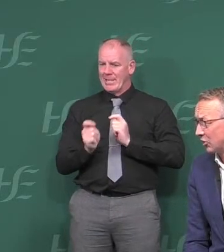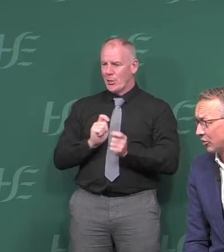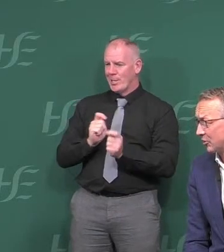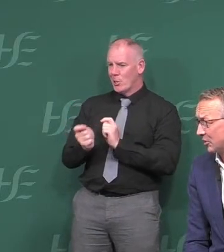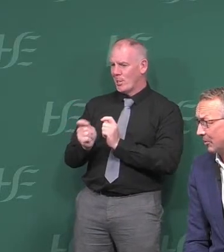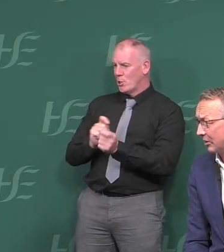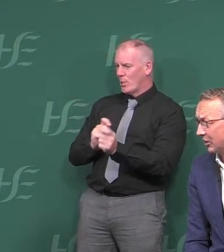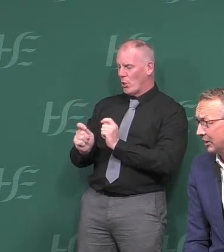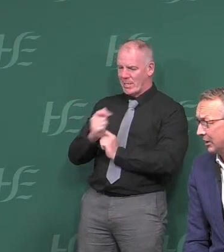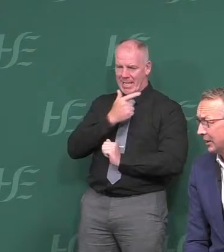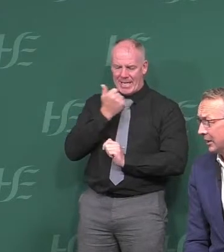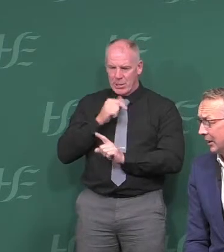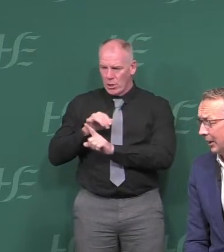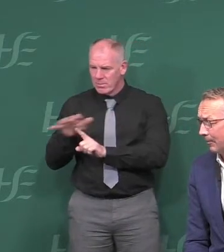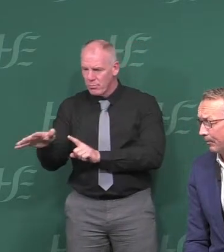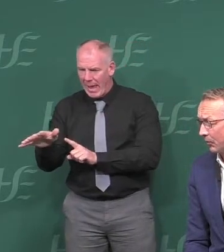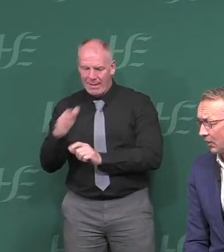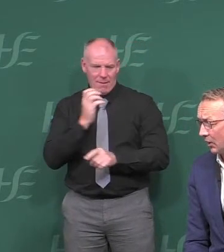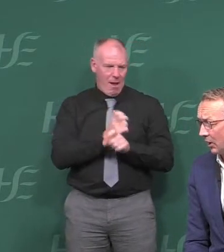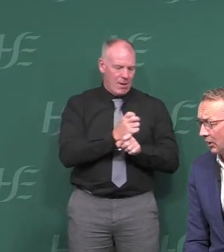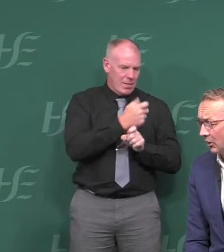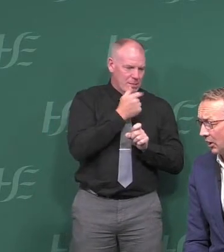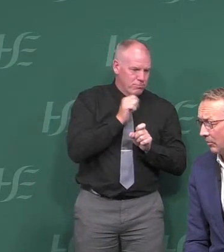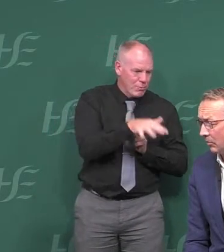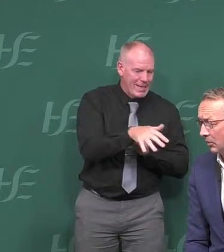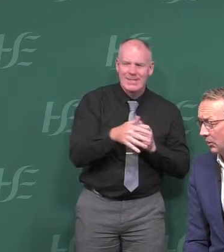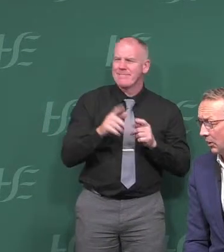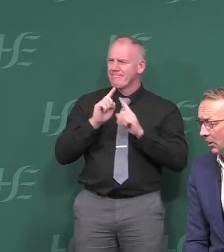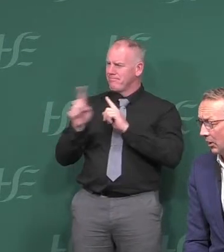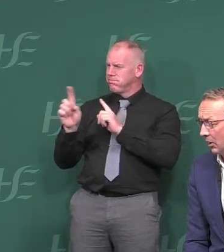where you have increased transmissibility.